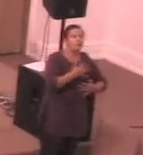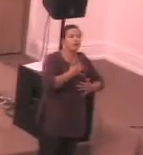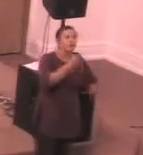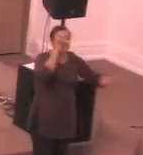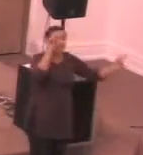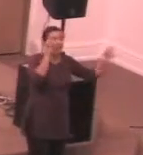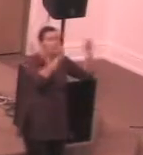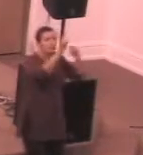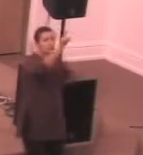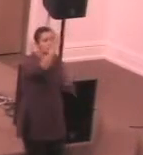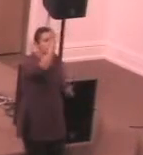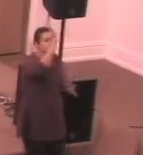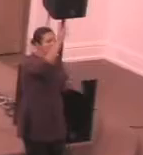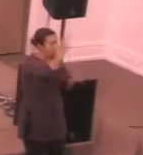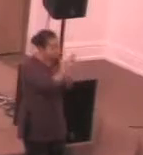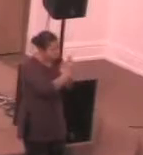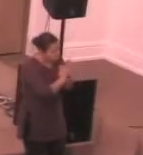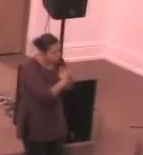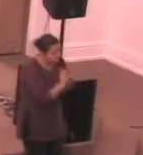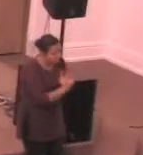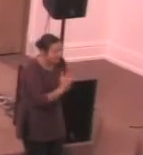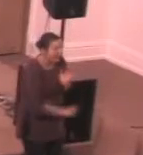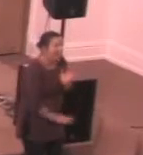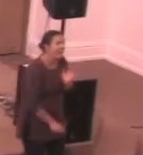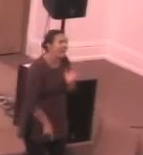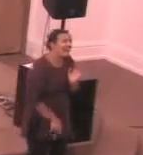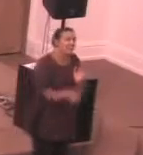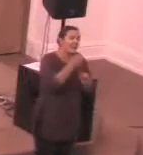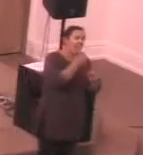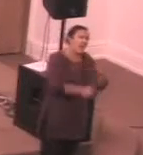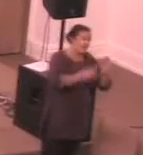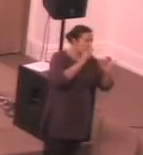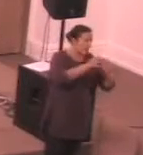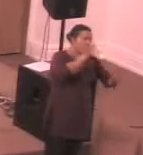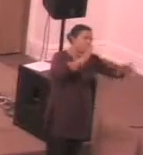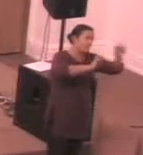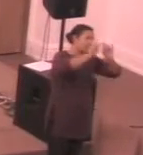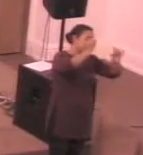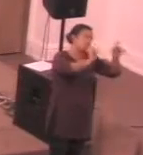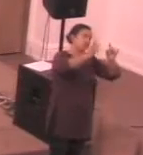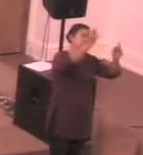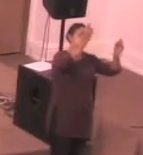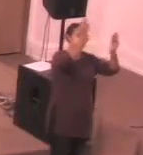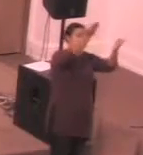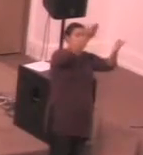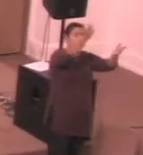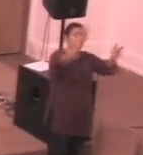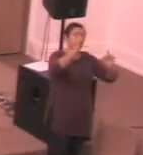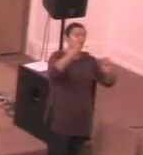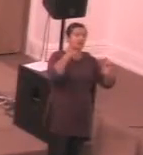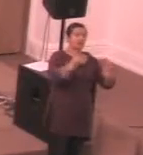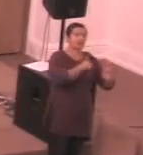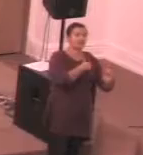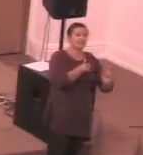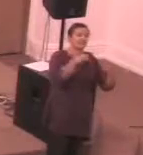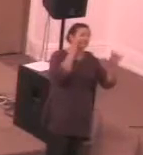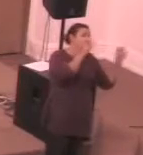eternity. Giver of every perfect thing. To you be the glory.